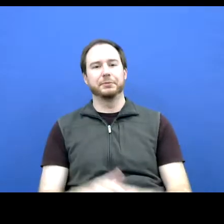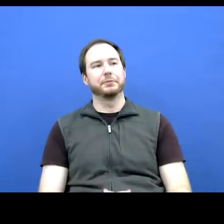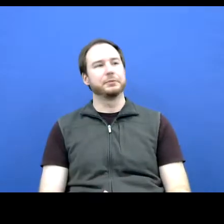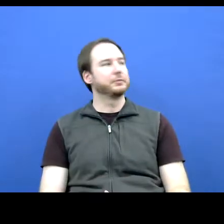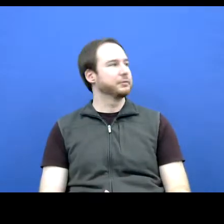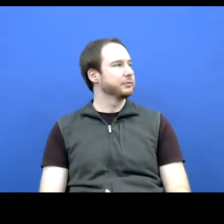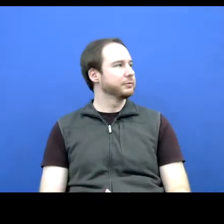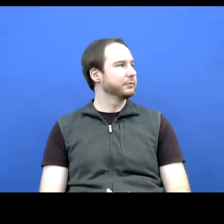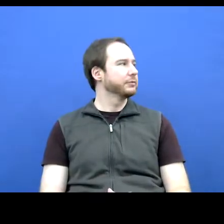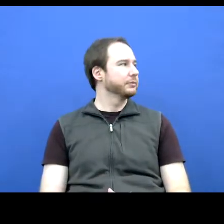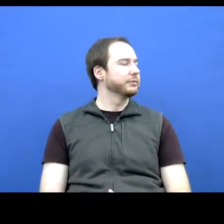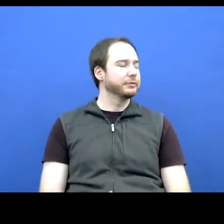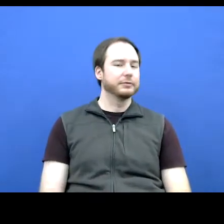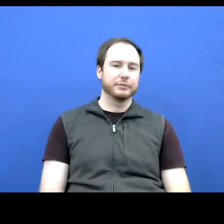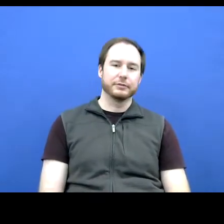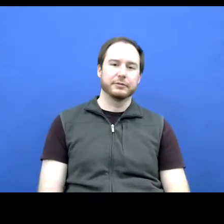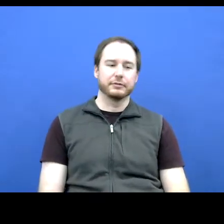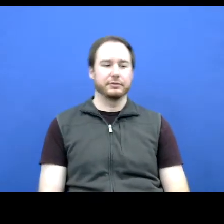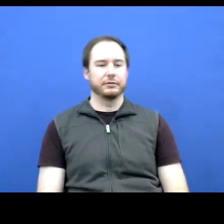Thank you. Thank you.